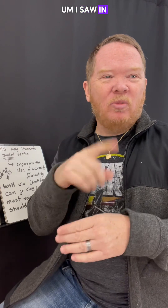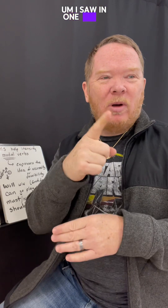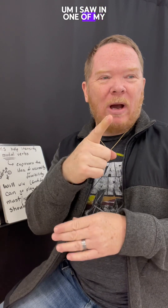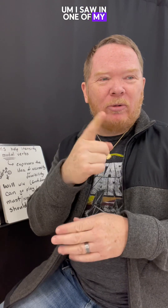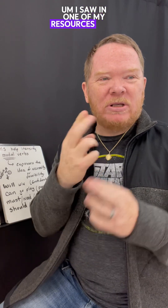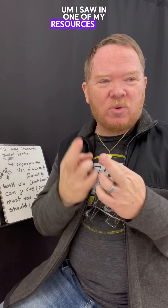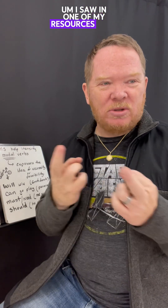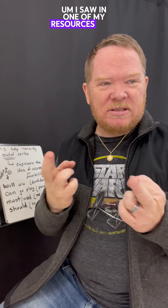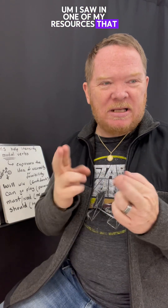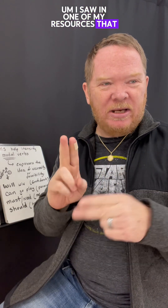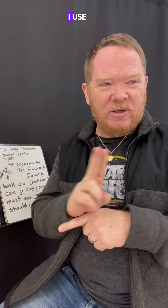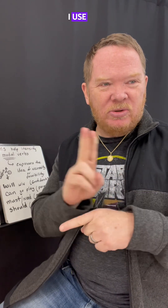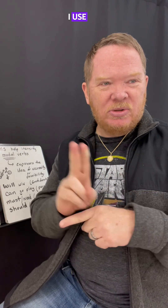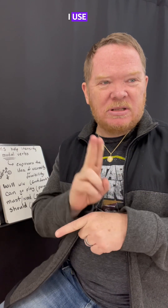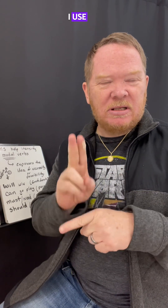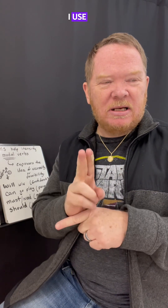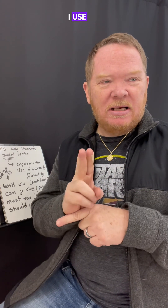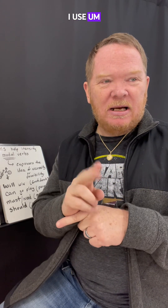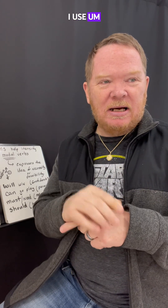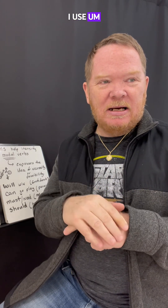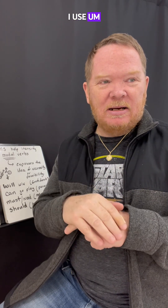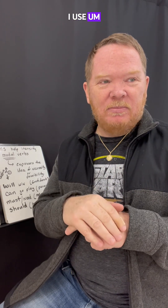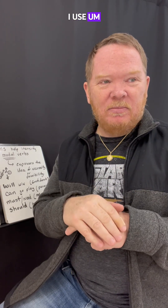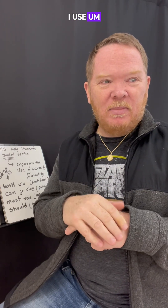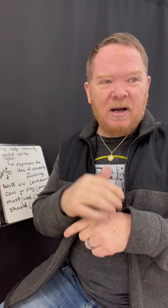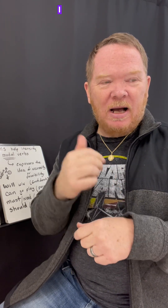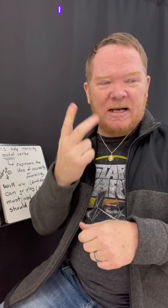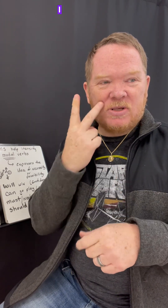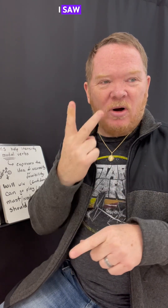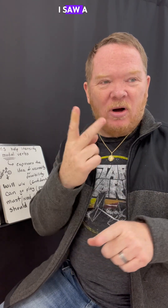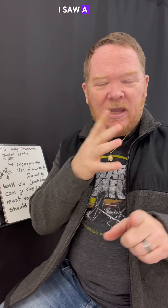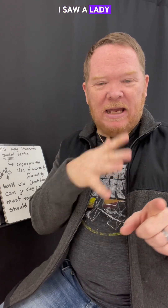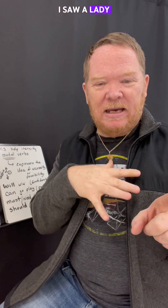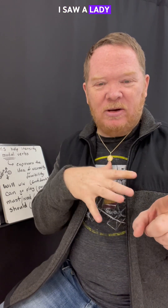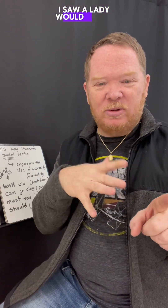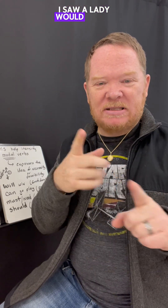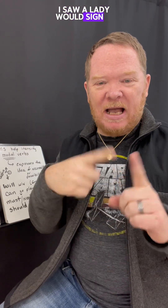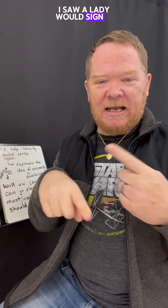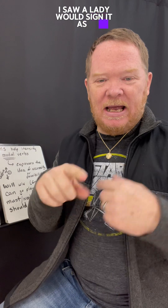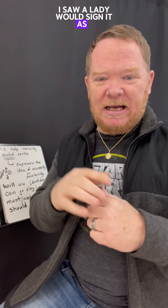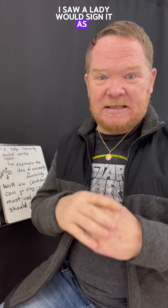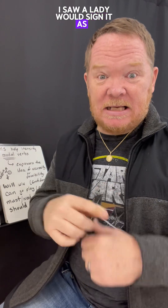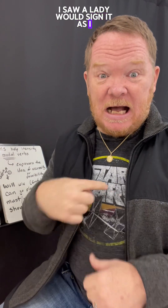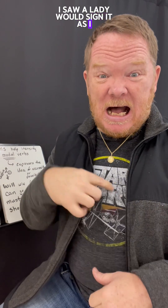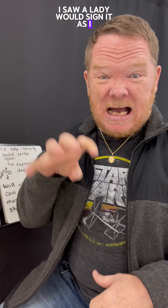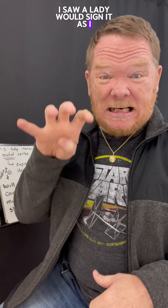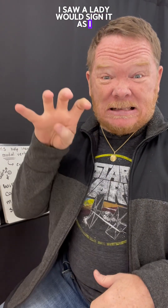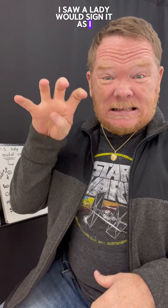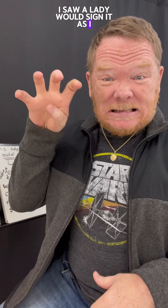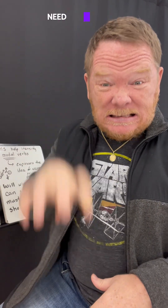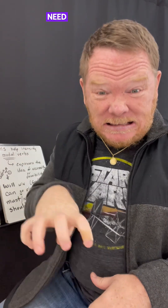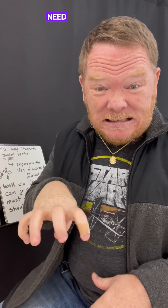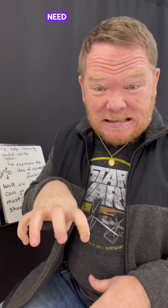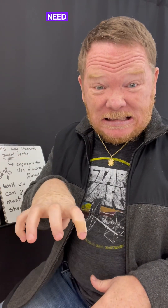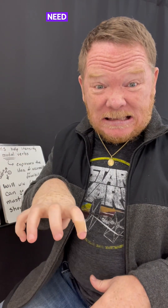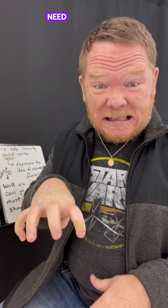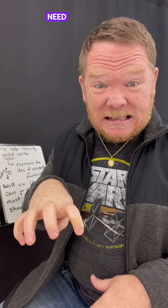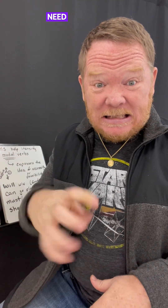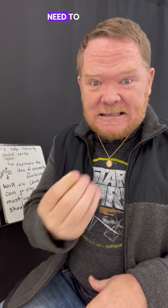my resources that I use, I saw a lady would sign it as, I need to